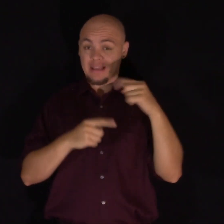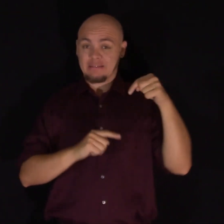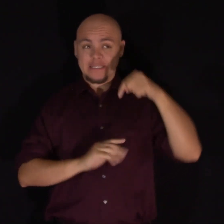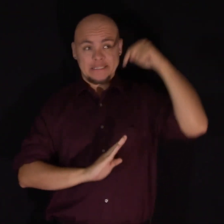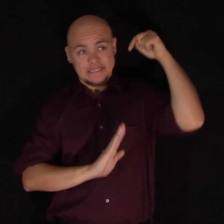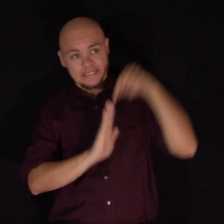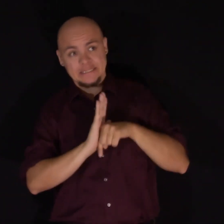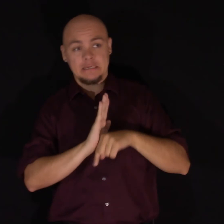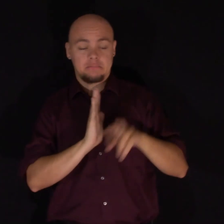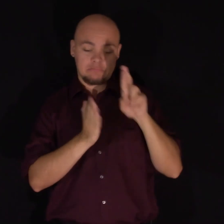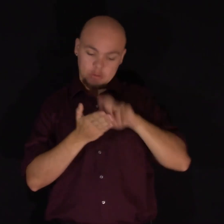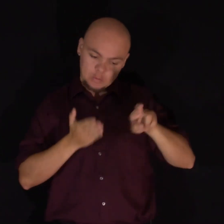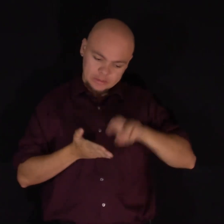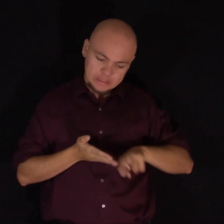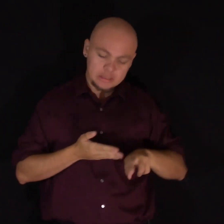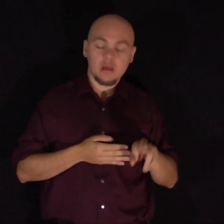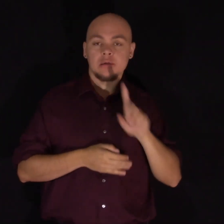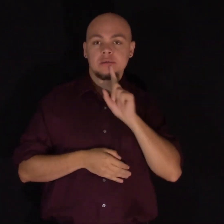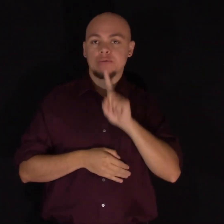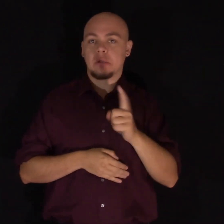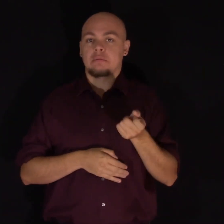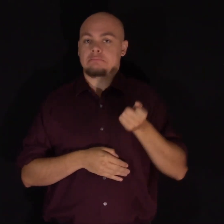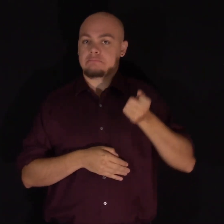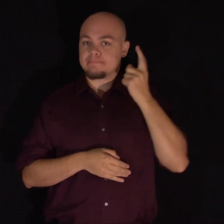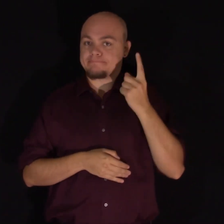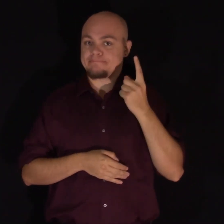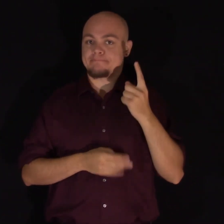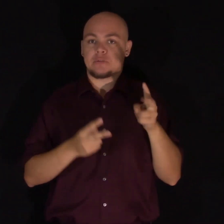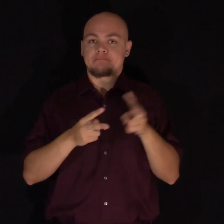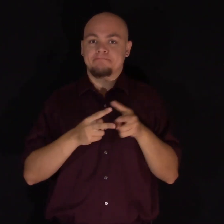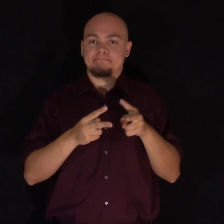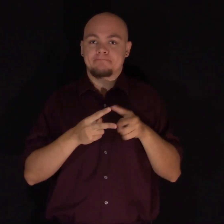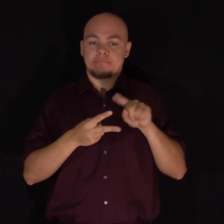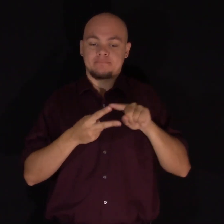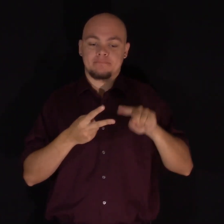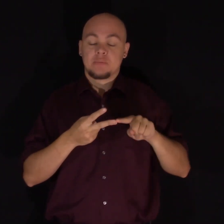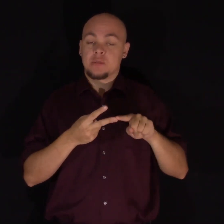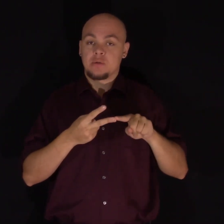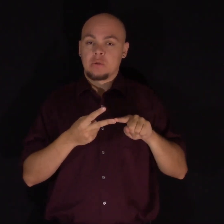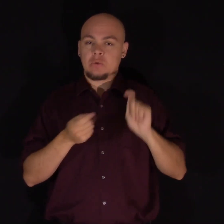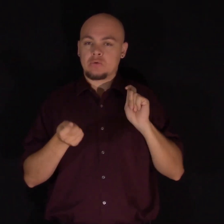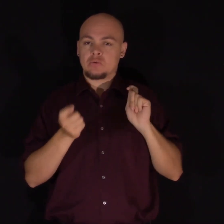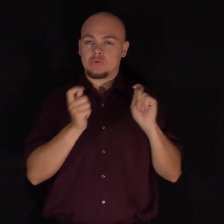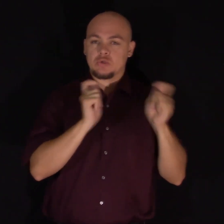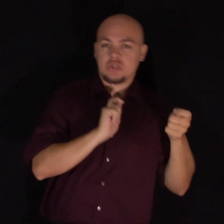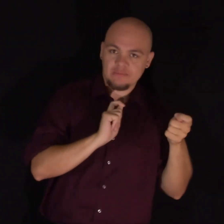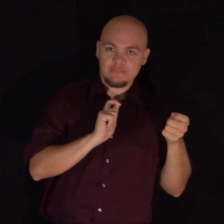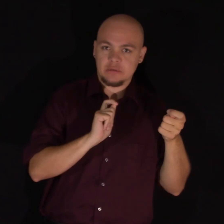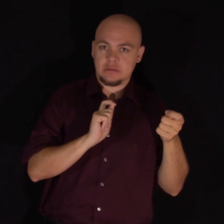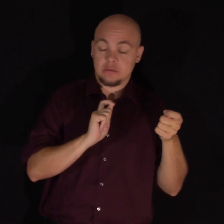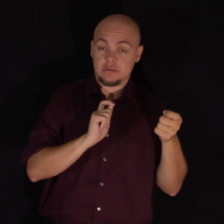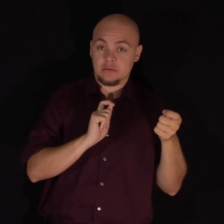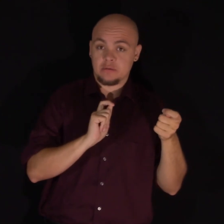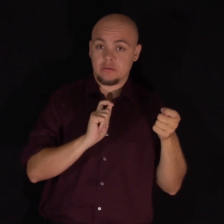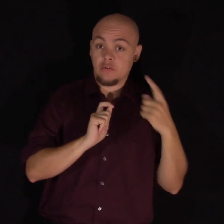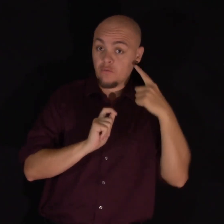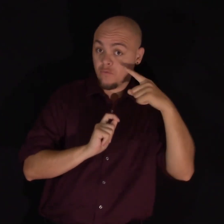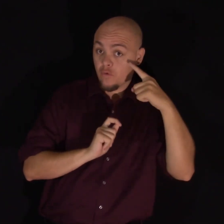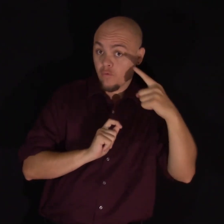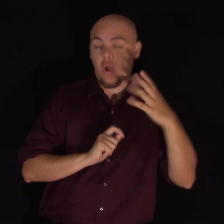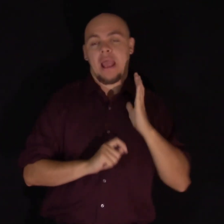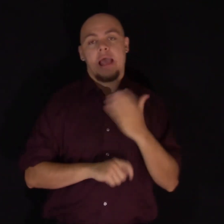dive into the research, we need to make two fundamental shifts with regard to how we think about our